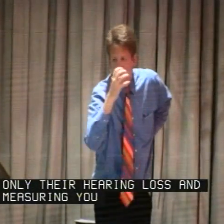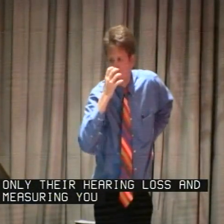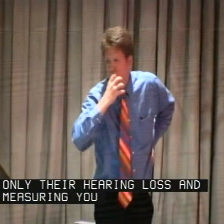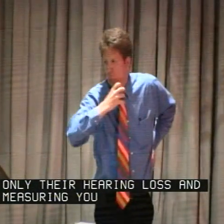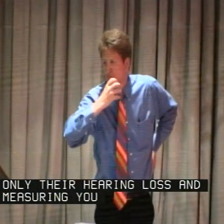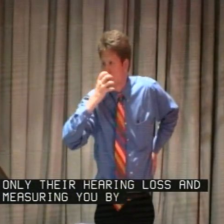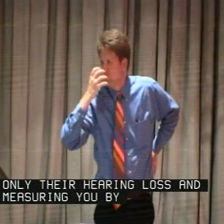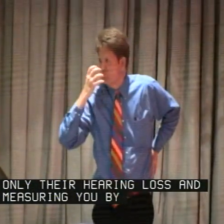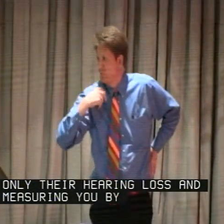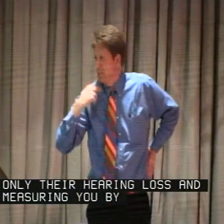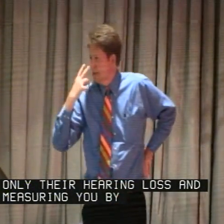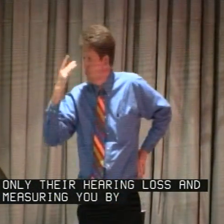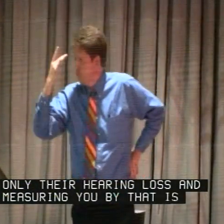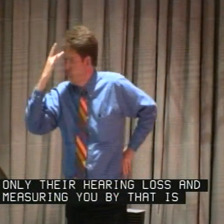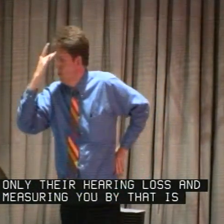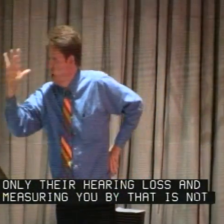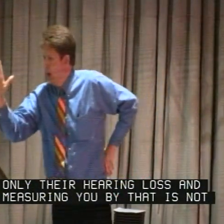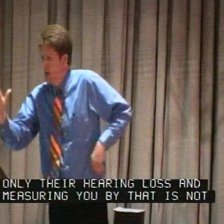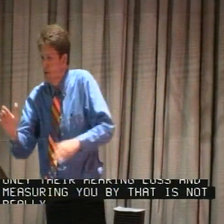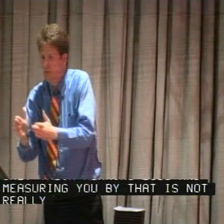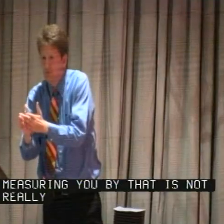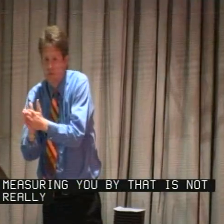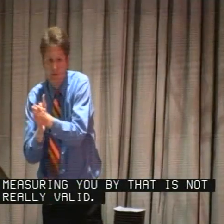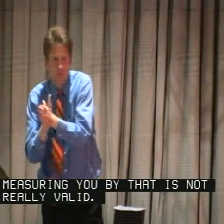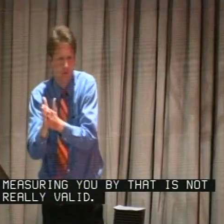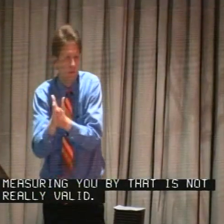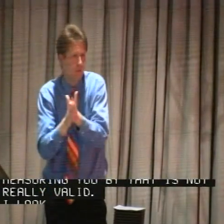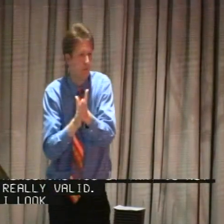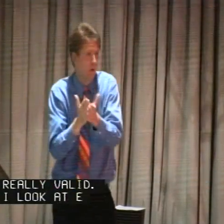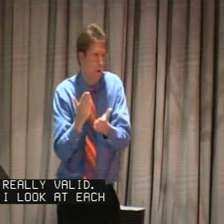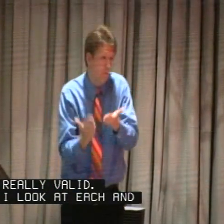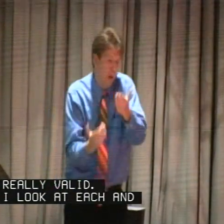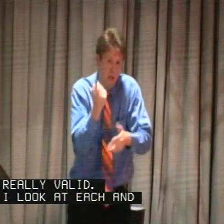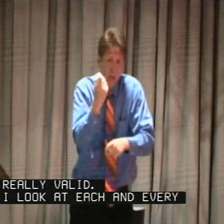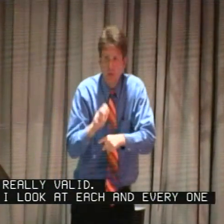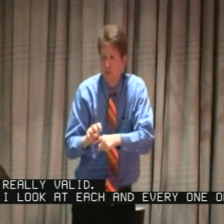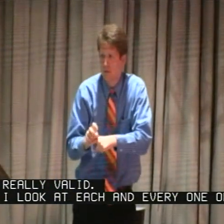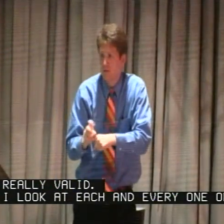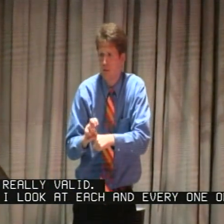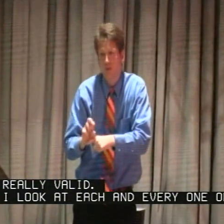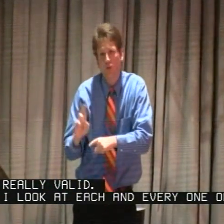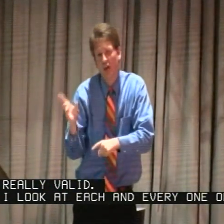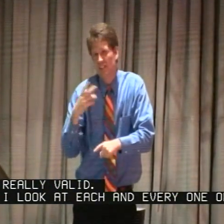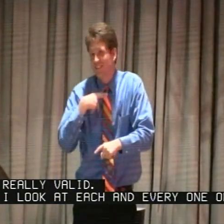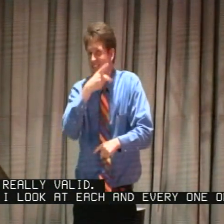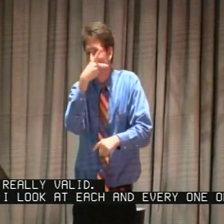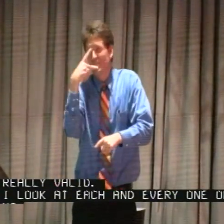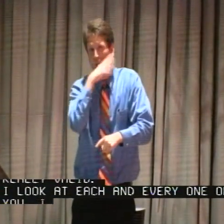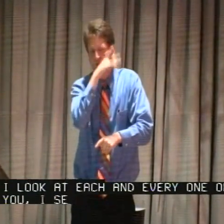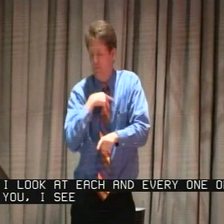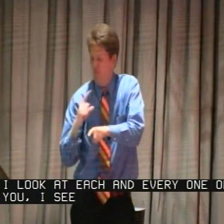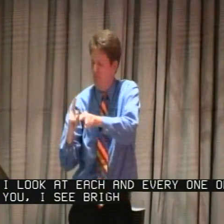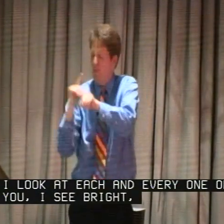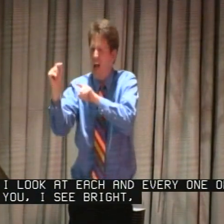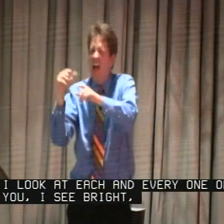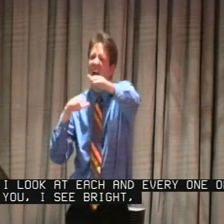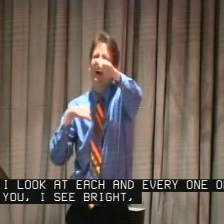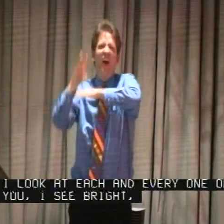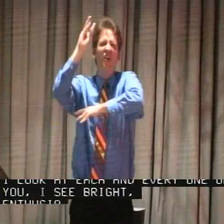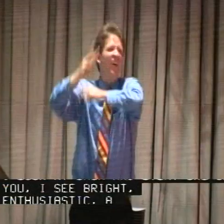valid. I look at each and every one of you. I see bright, enthusiastic, a little bit restless too. And you're probably saying, could you